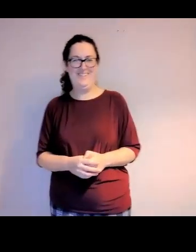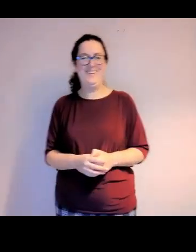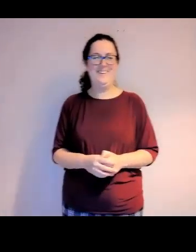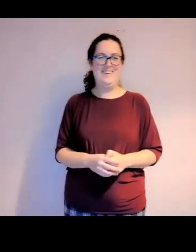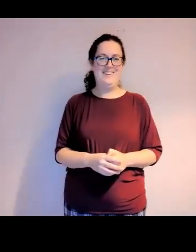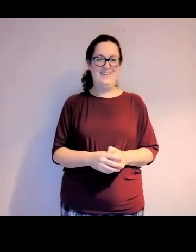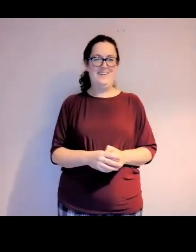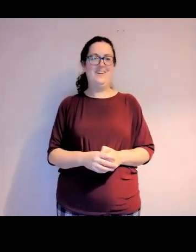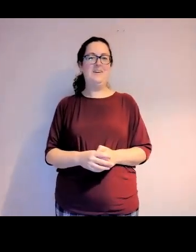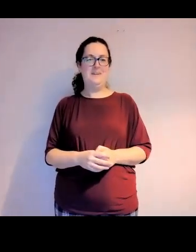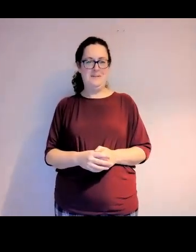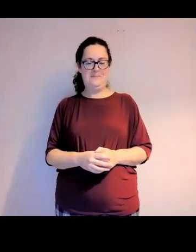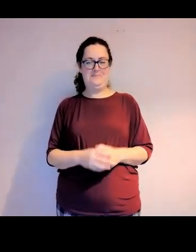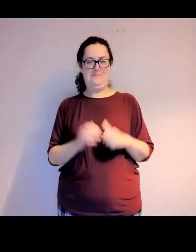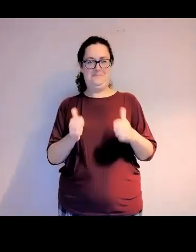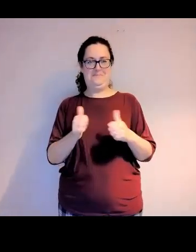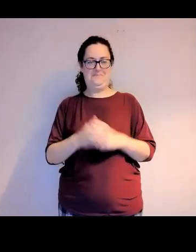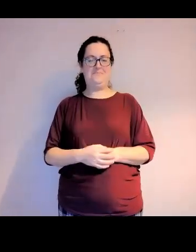Okay.